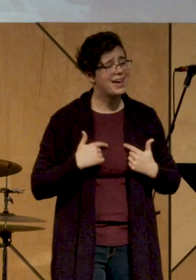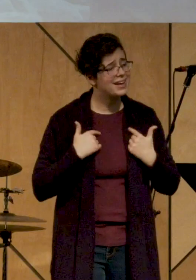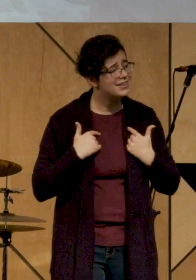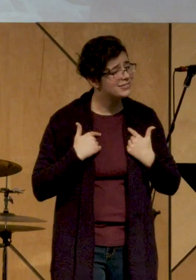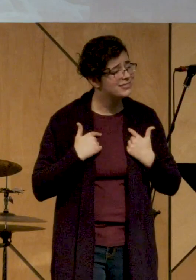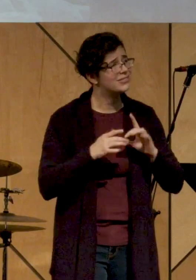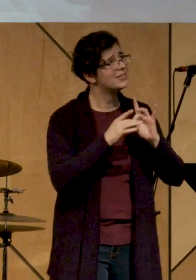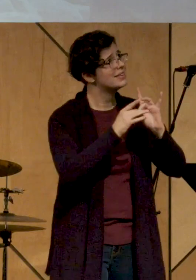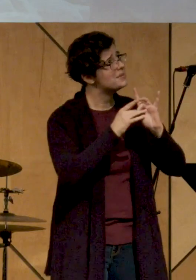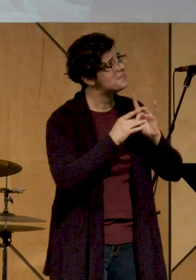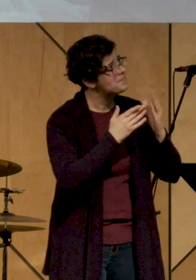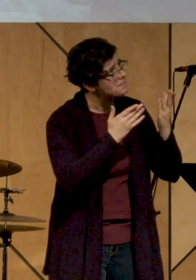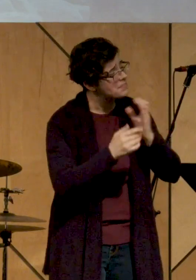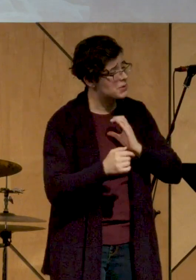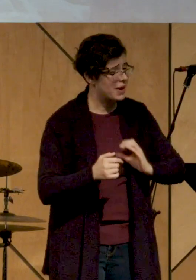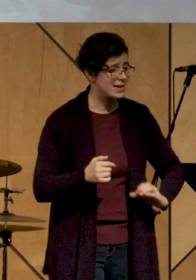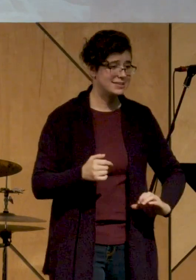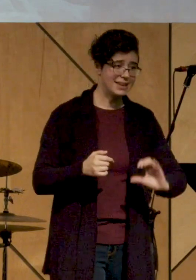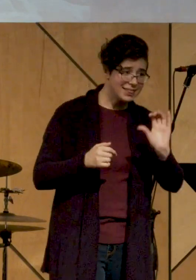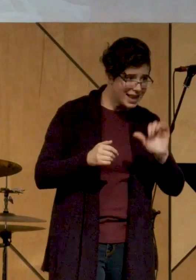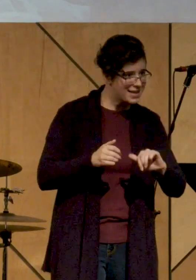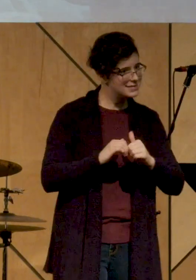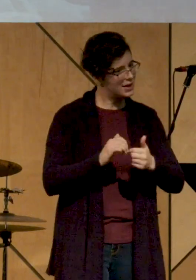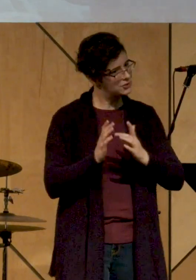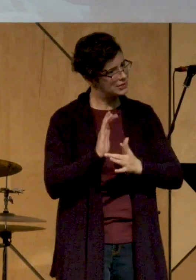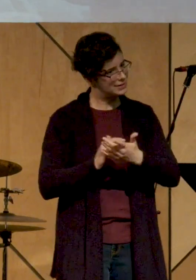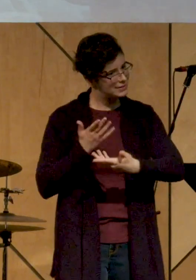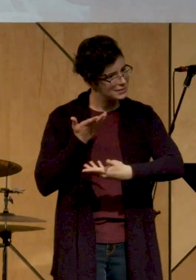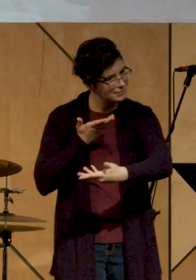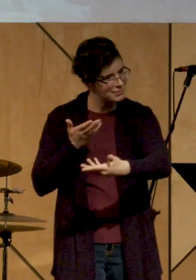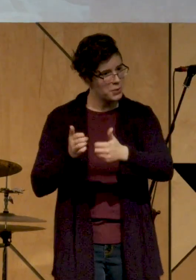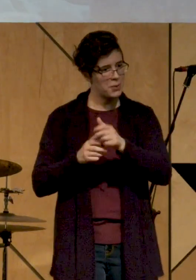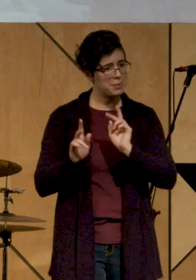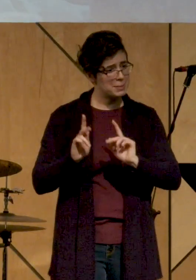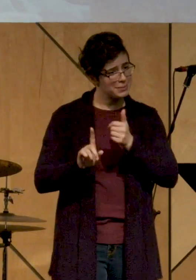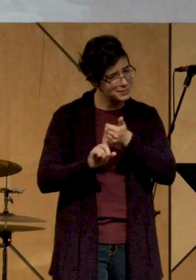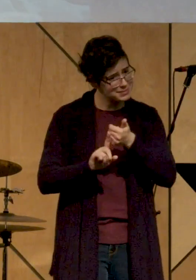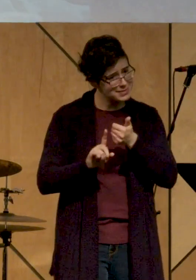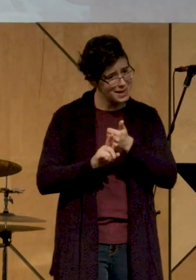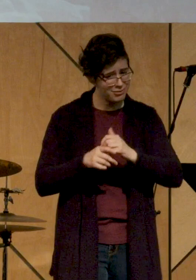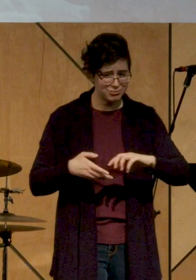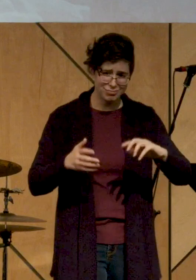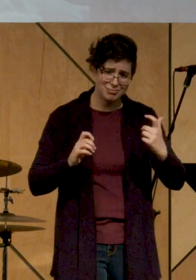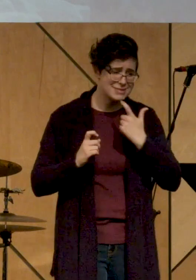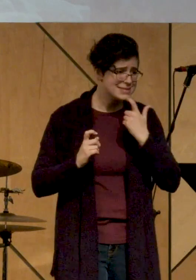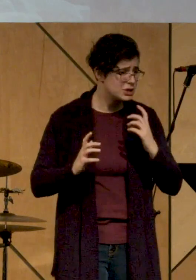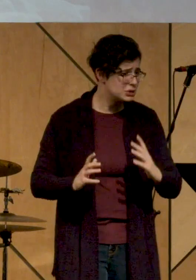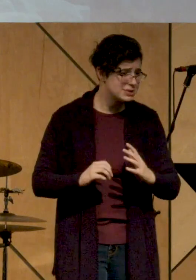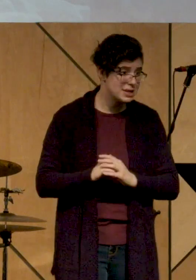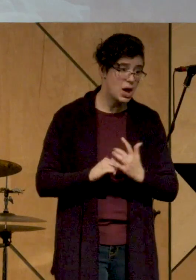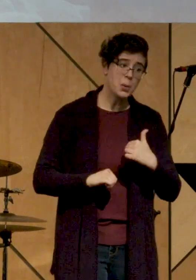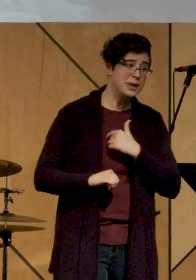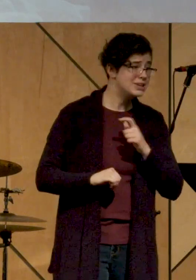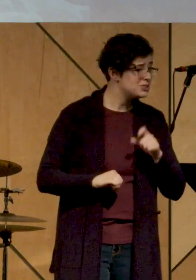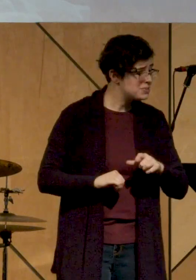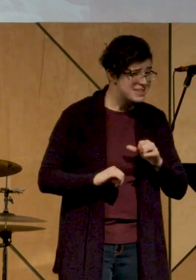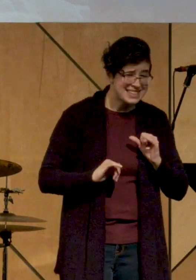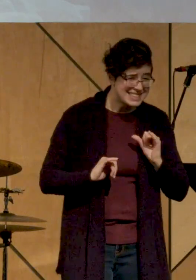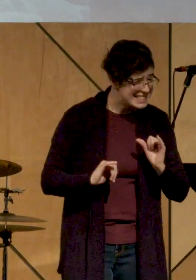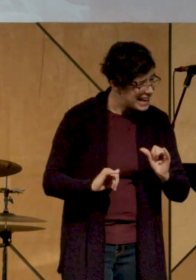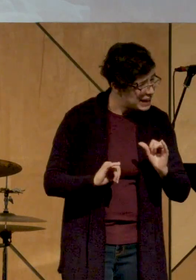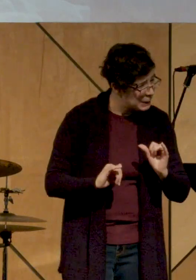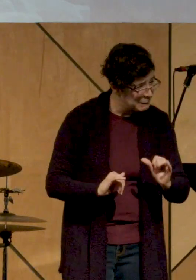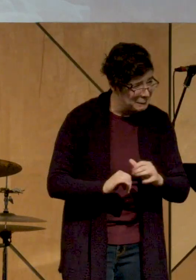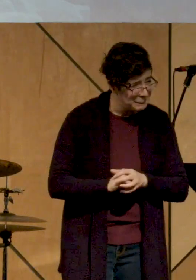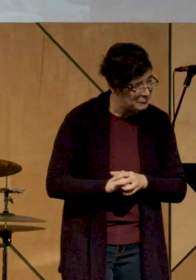in Christ. That's how Jesus engaged the broken sinners of his day. Friends, that's how we should engage people who